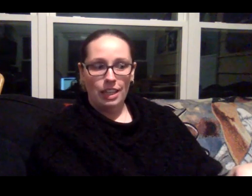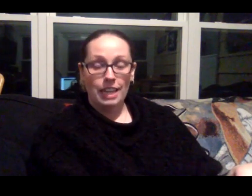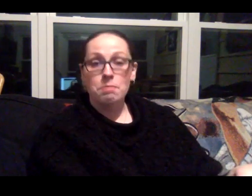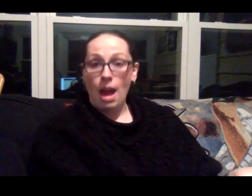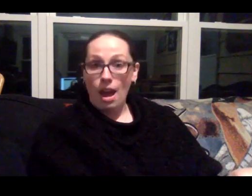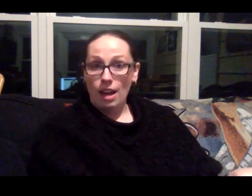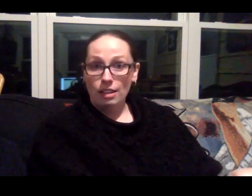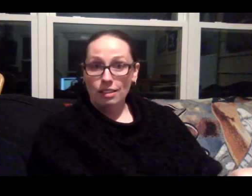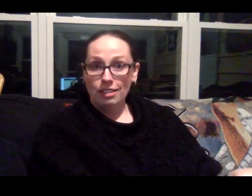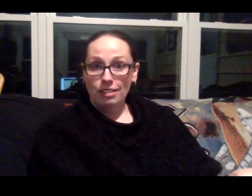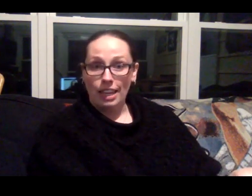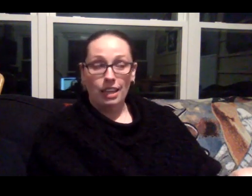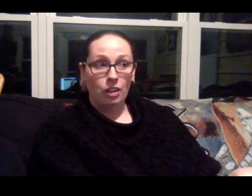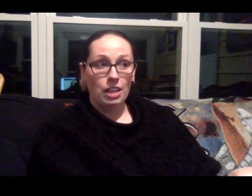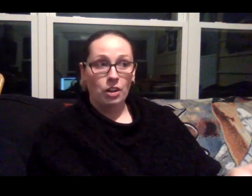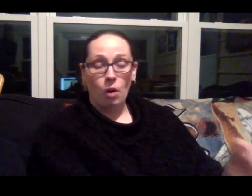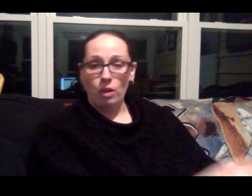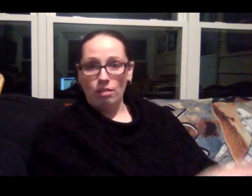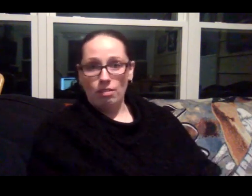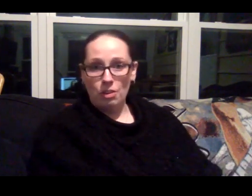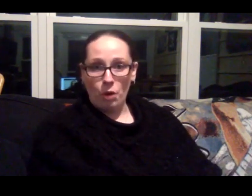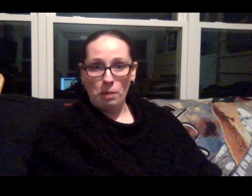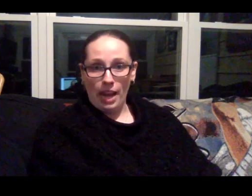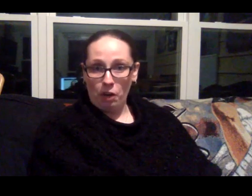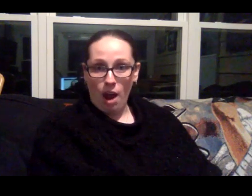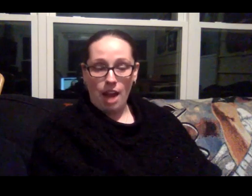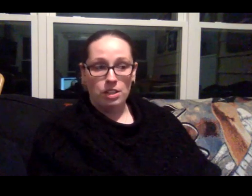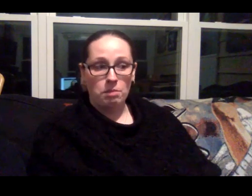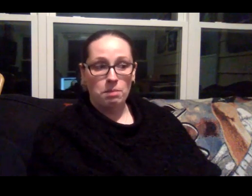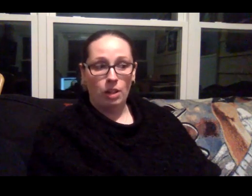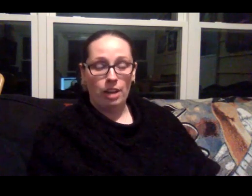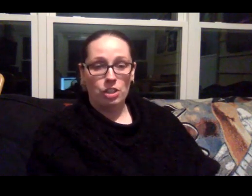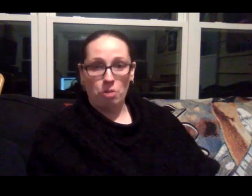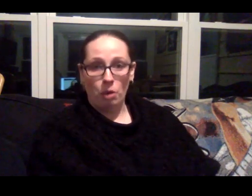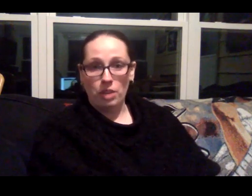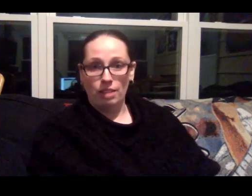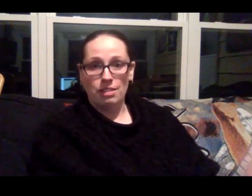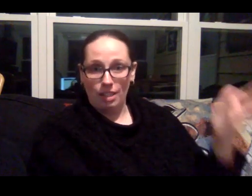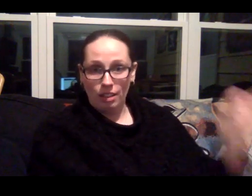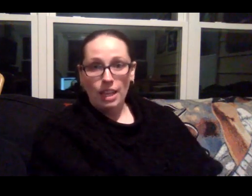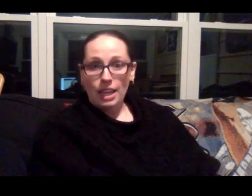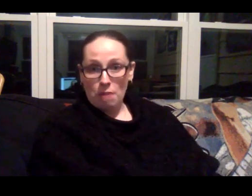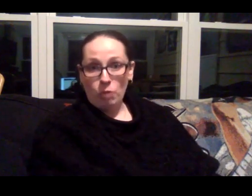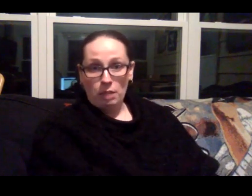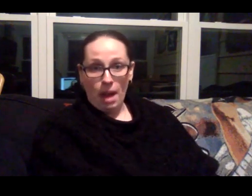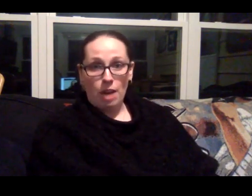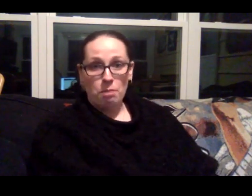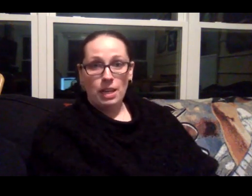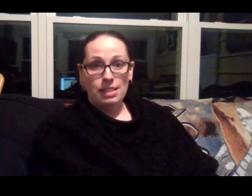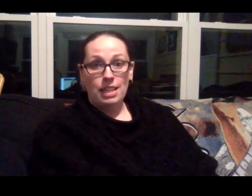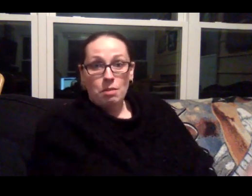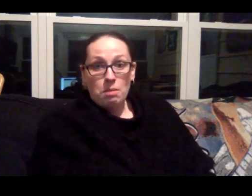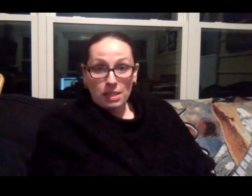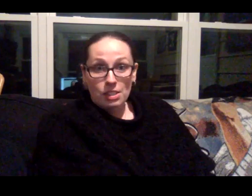he gets mad. He'll either go in his room and kind of cry or sometimes he'll actually throw things and get really mad